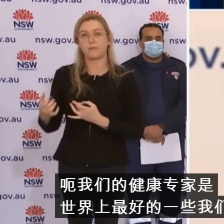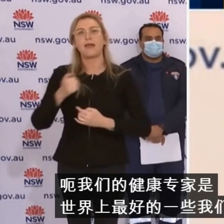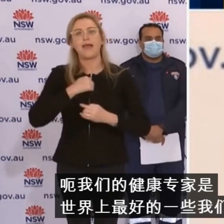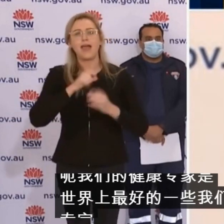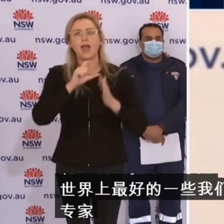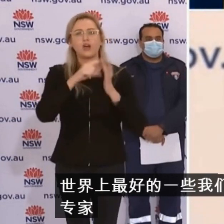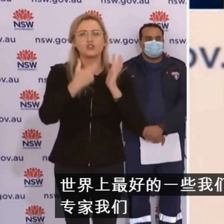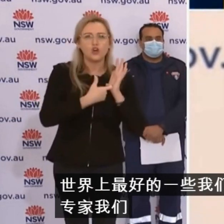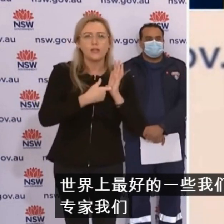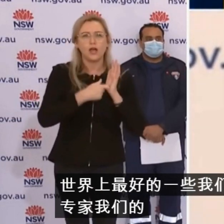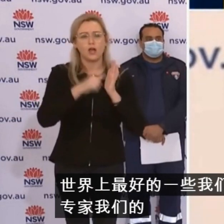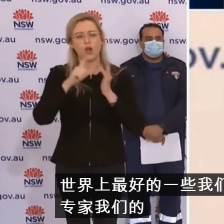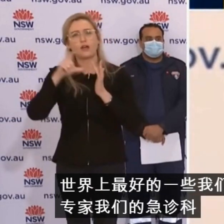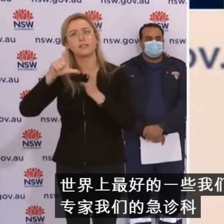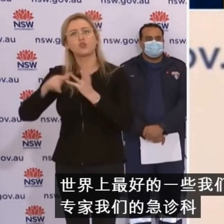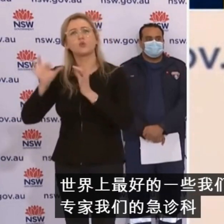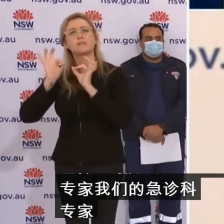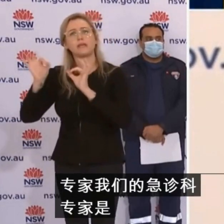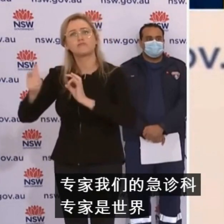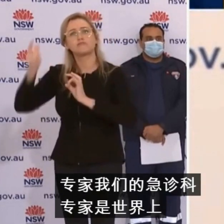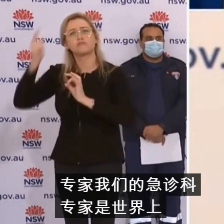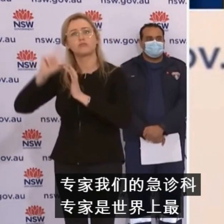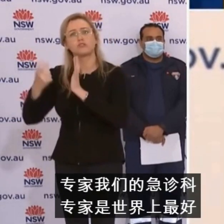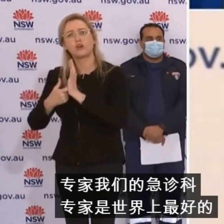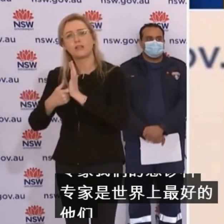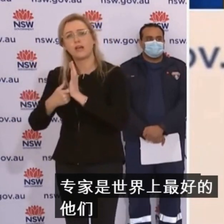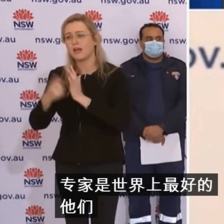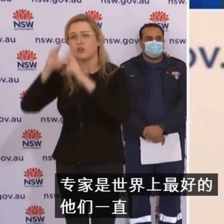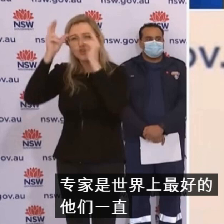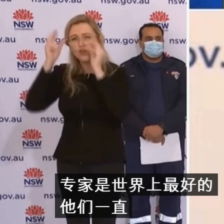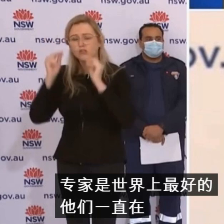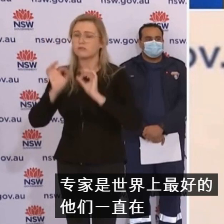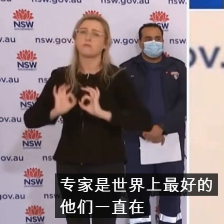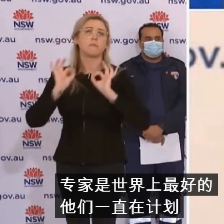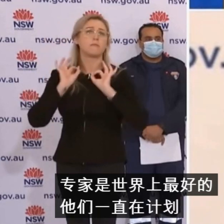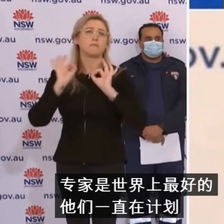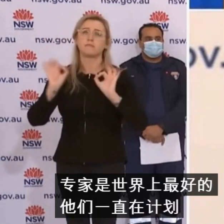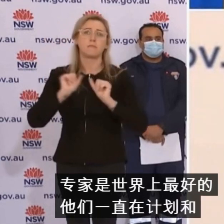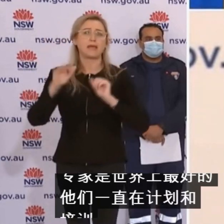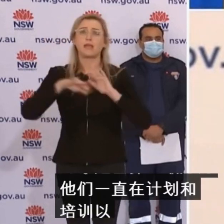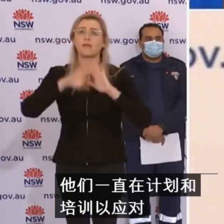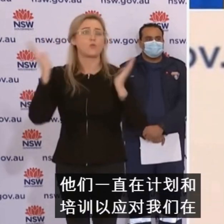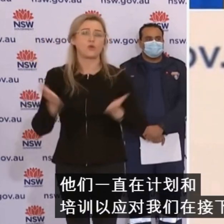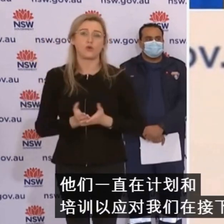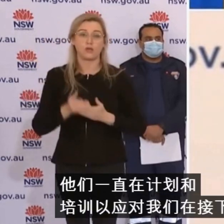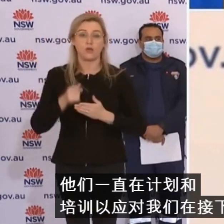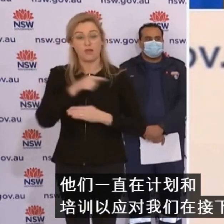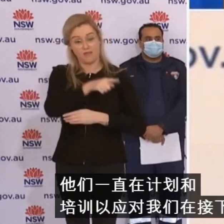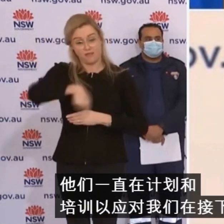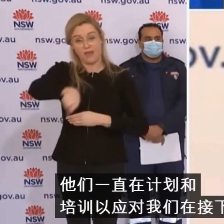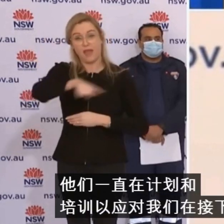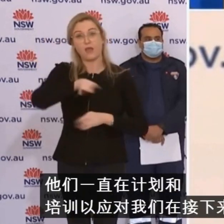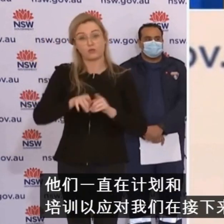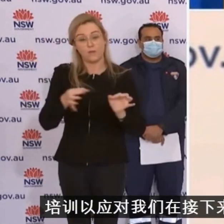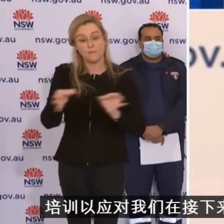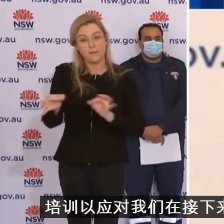Our ICU specialists, our emergency department specialists are some of the best in the world. And they've been planning and training to deal